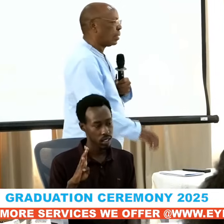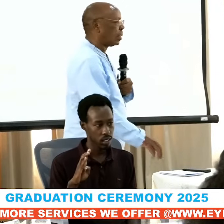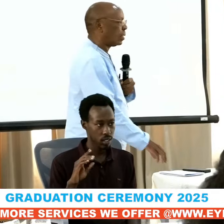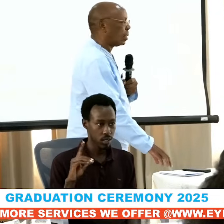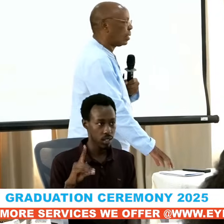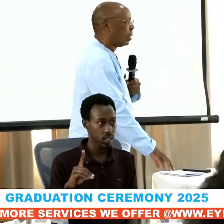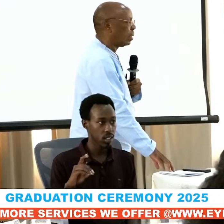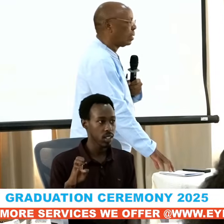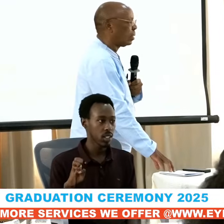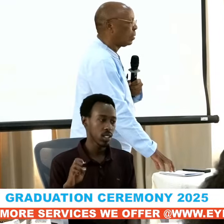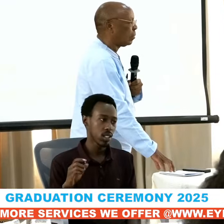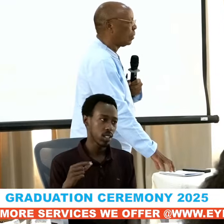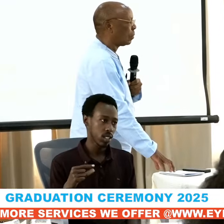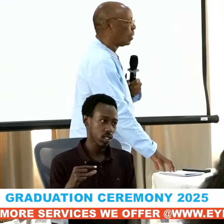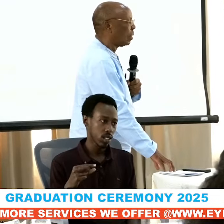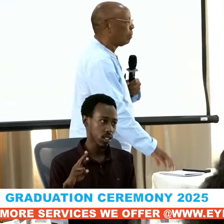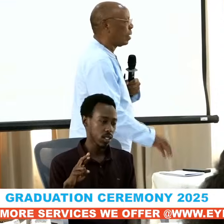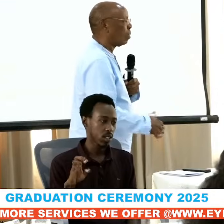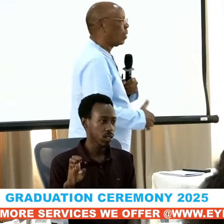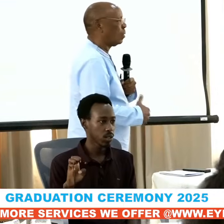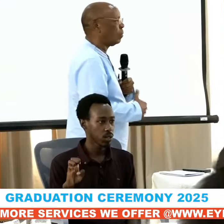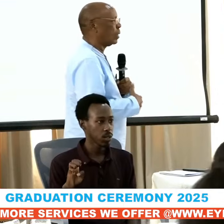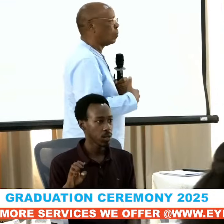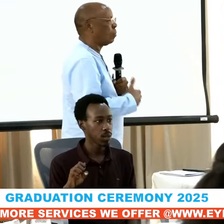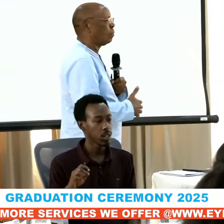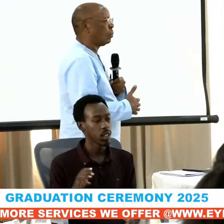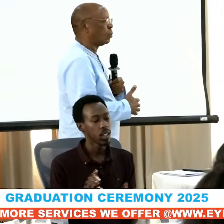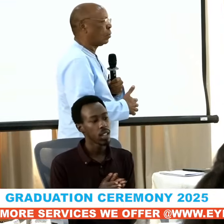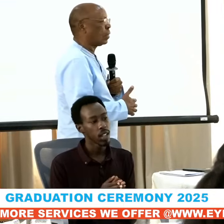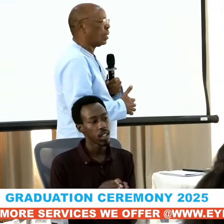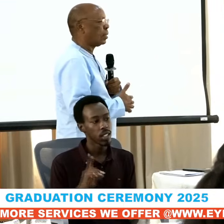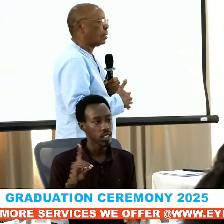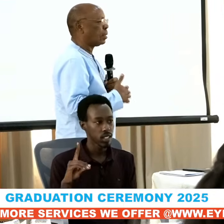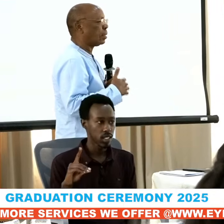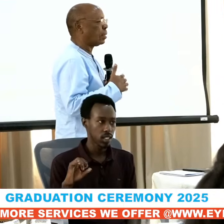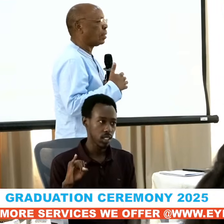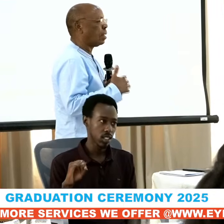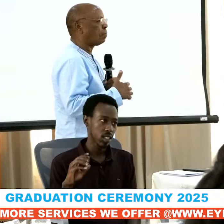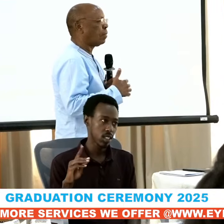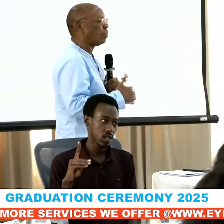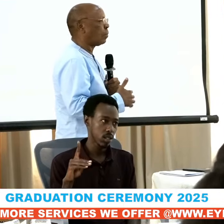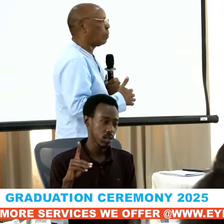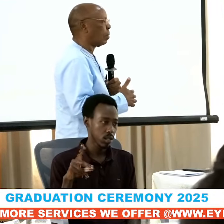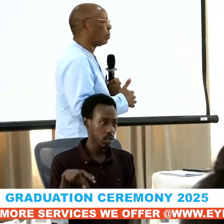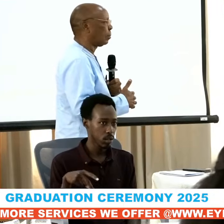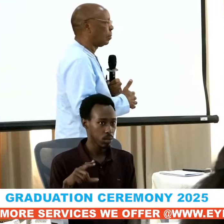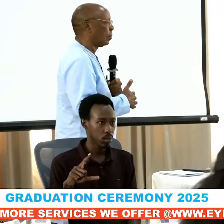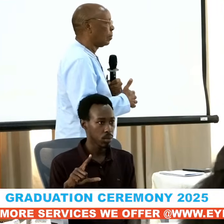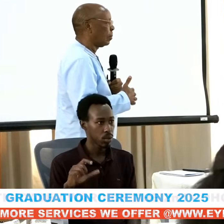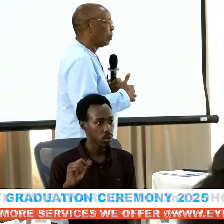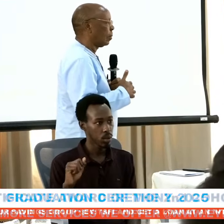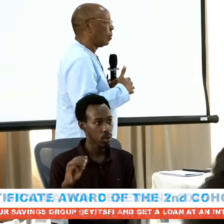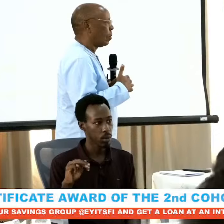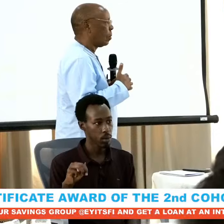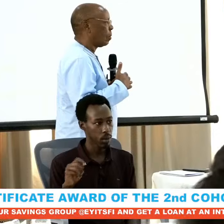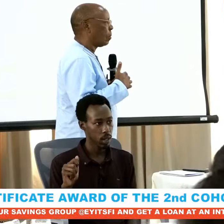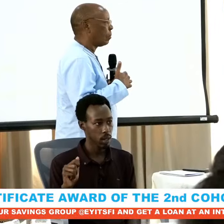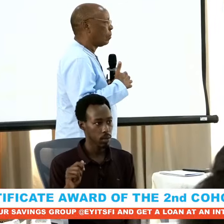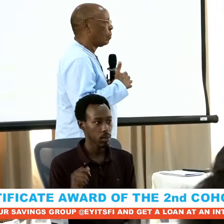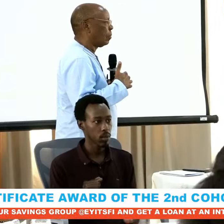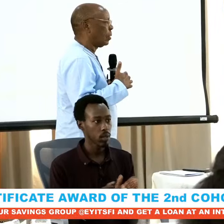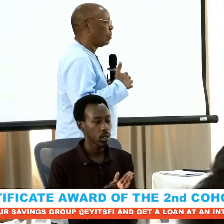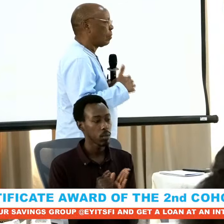university in this region, if we are going to make a contribution to that government program